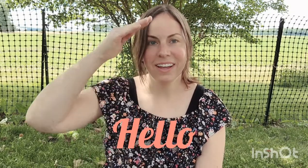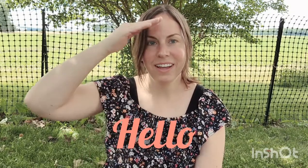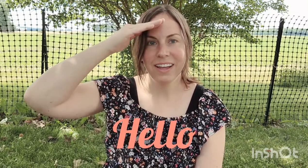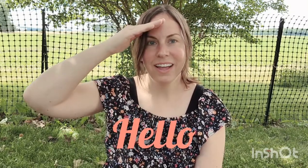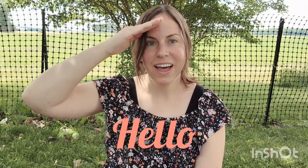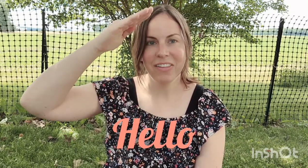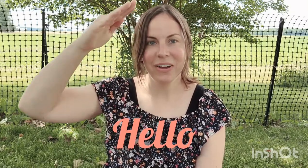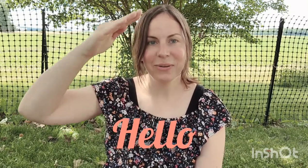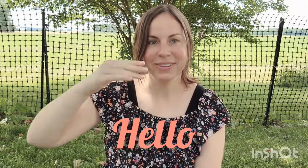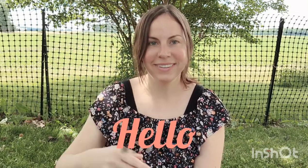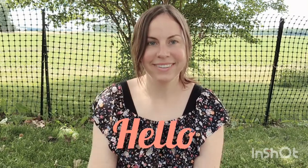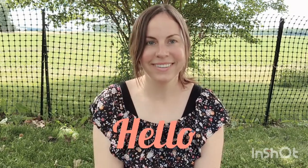Hello.